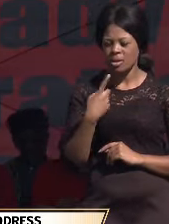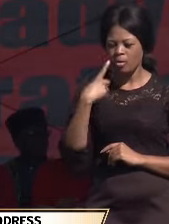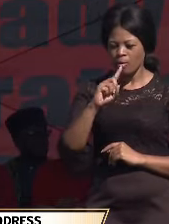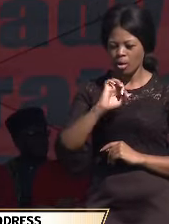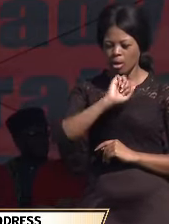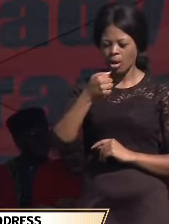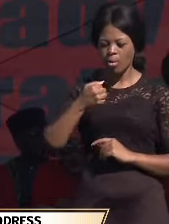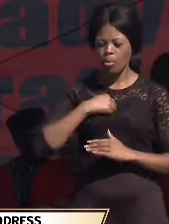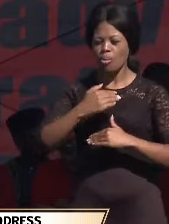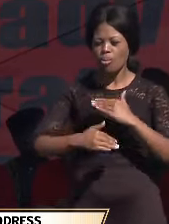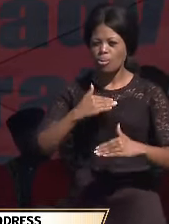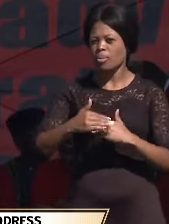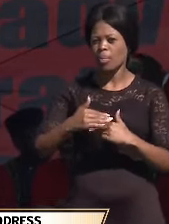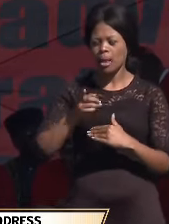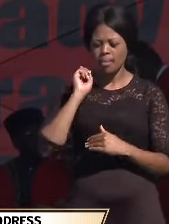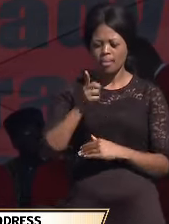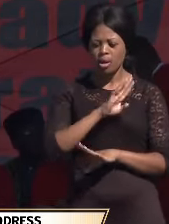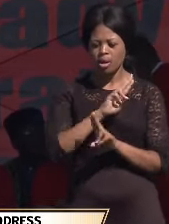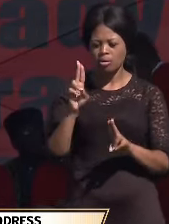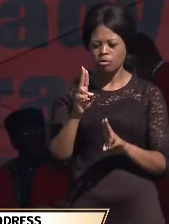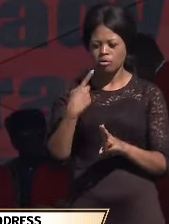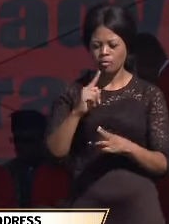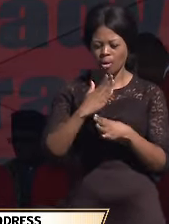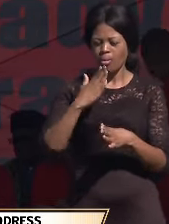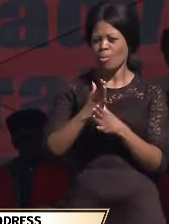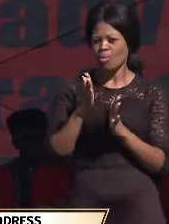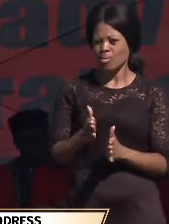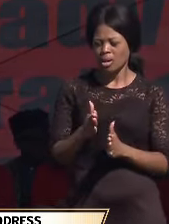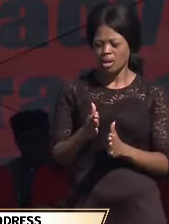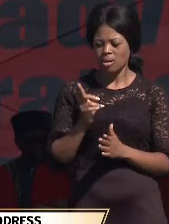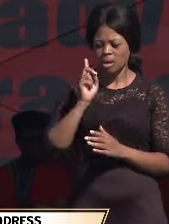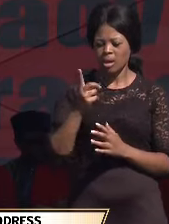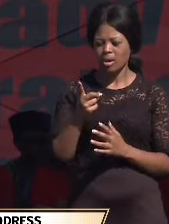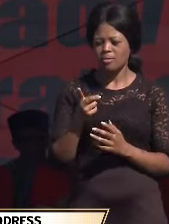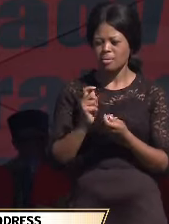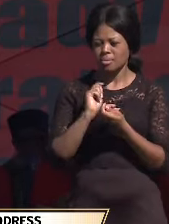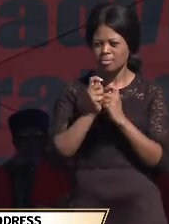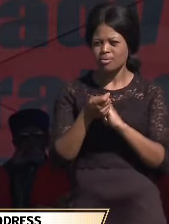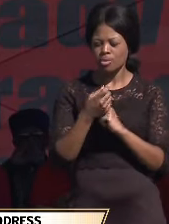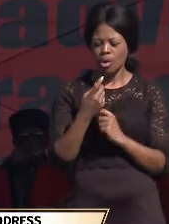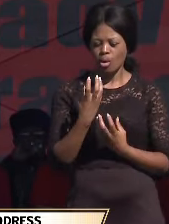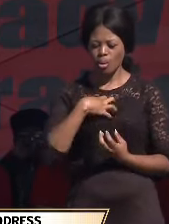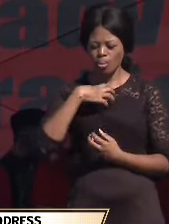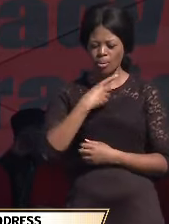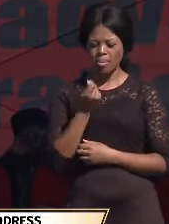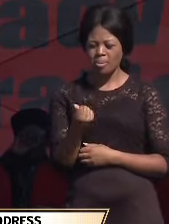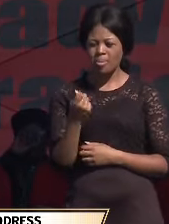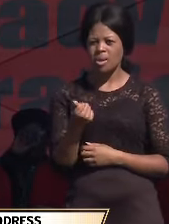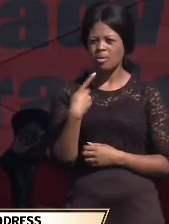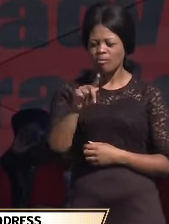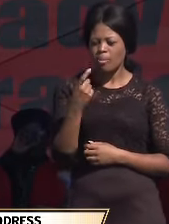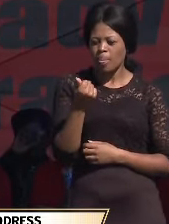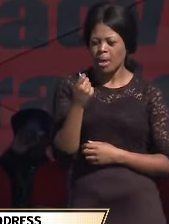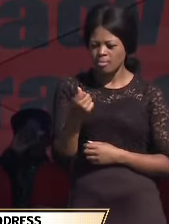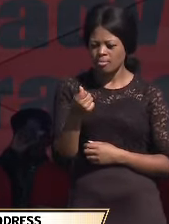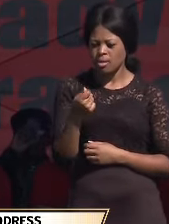our programs. It must not be the working class that has to substitute its own money for money that has